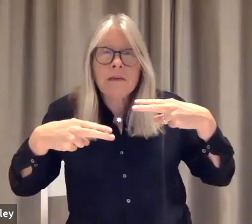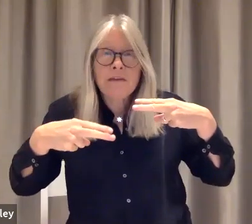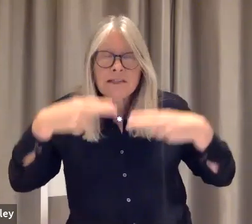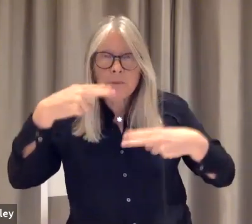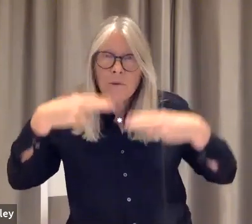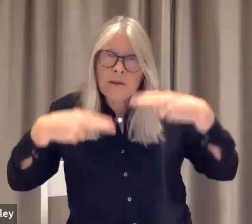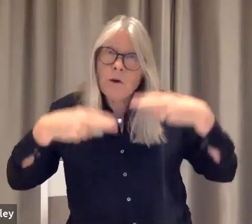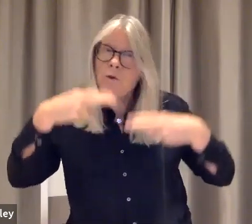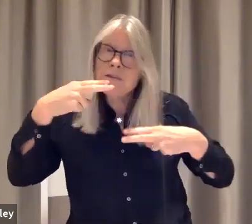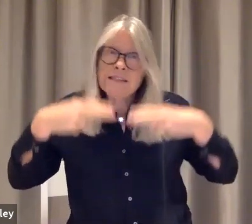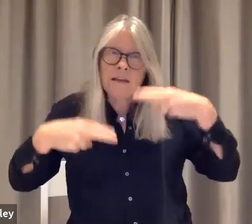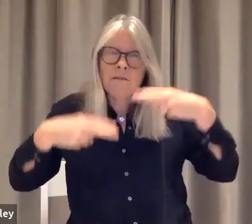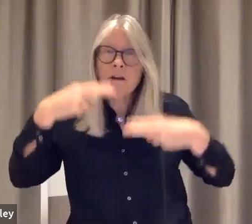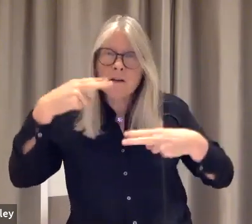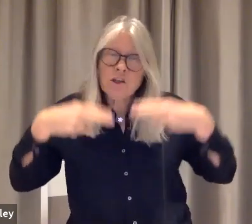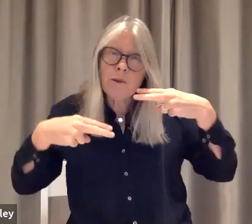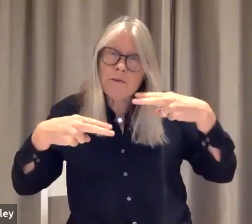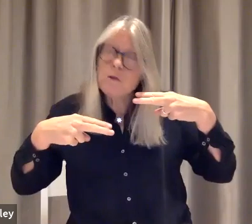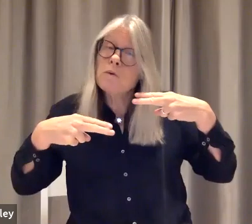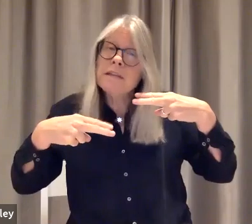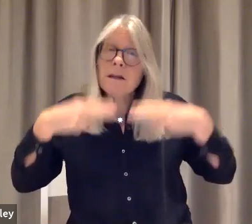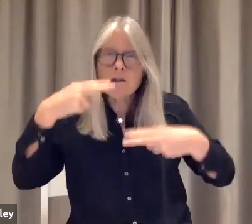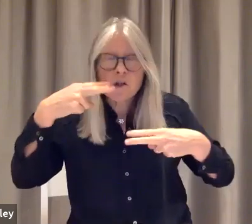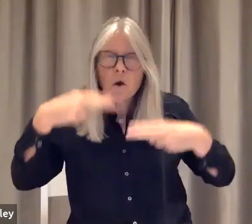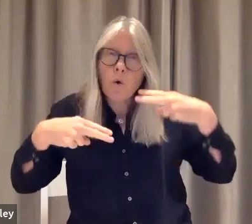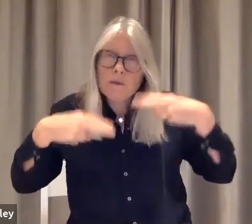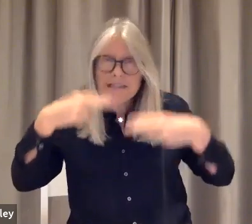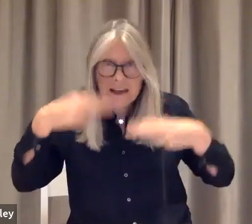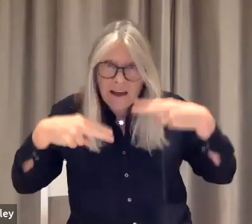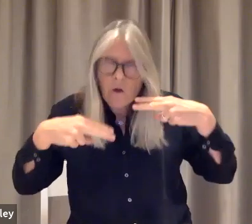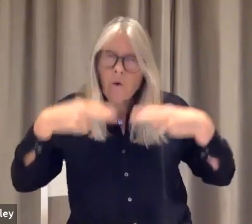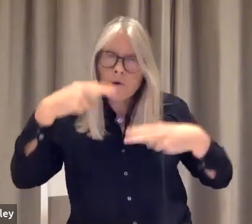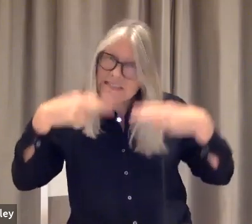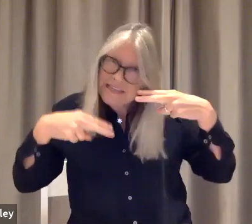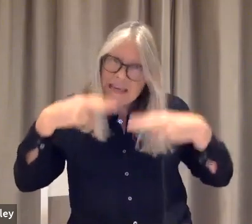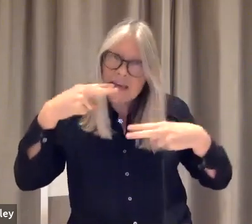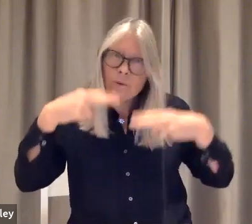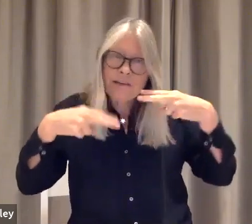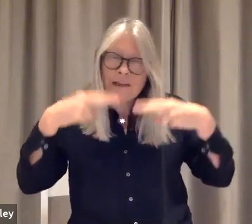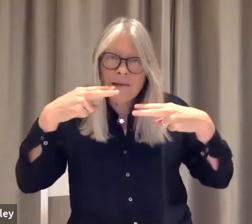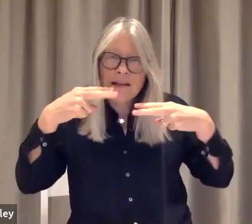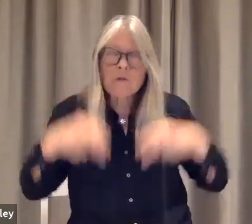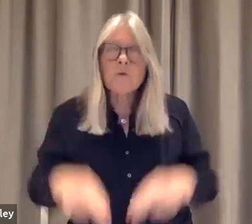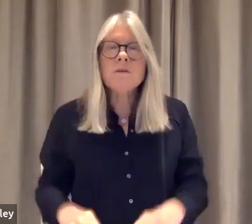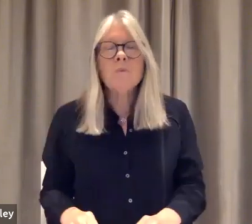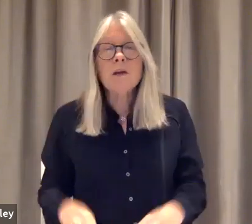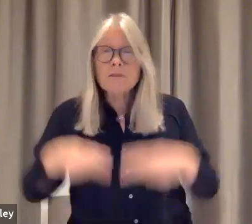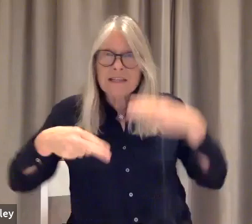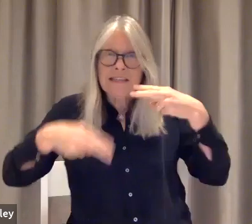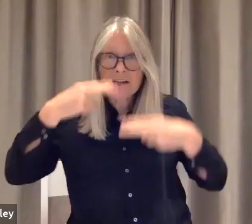that's appropriate, then we'll use this sign for lunch. So whether it's called lunch or dinner or tea, whatever that meal is called, we use this hand